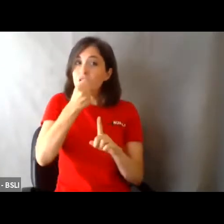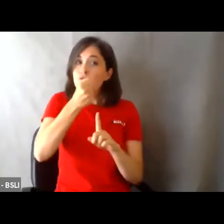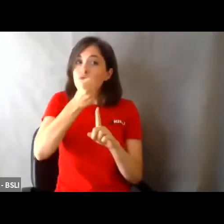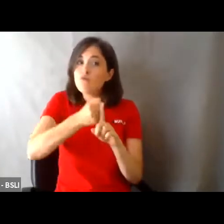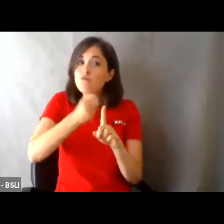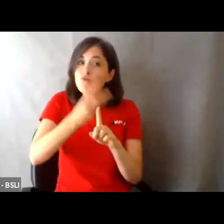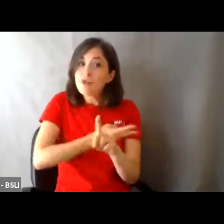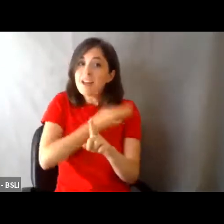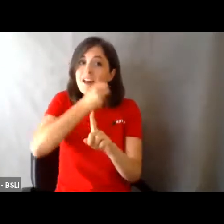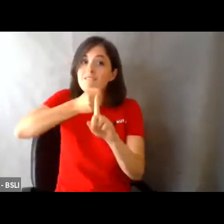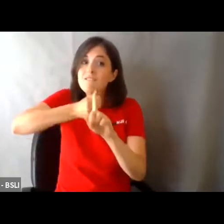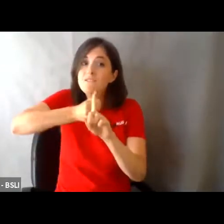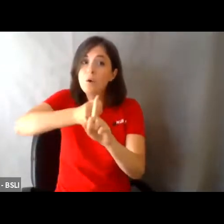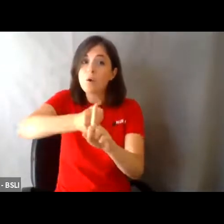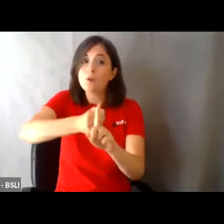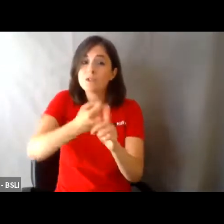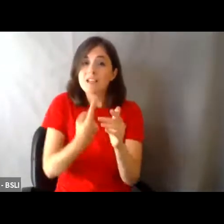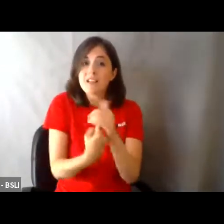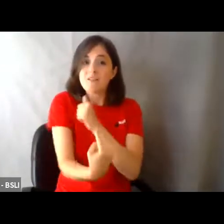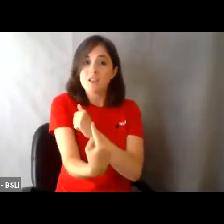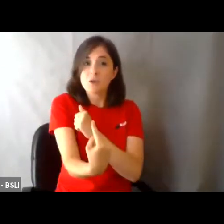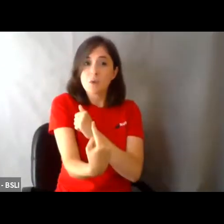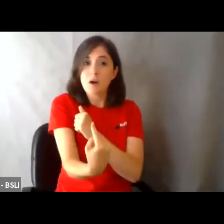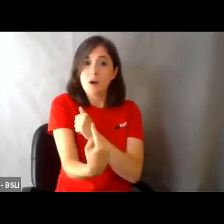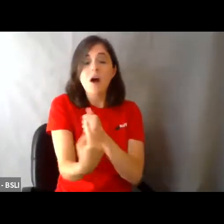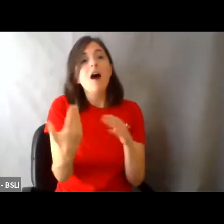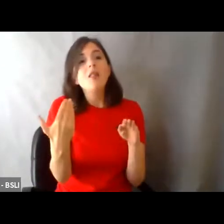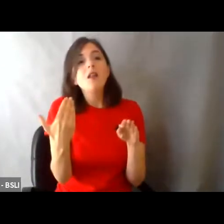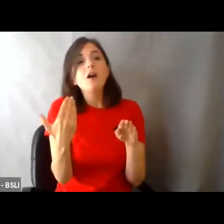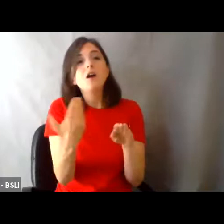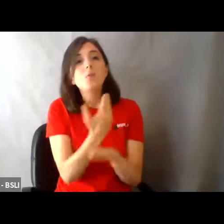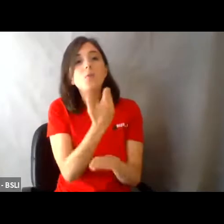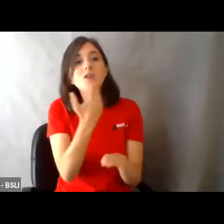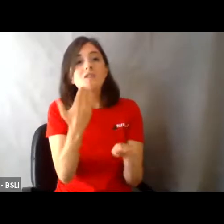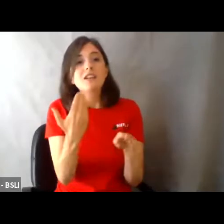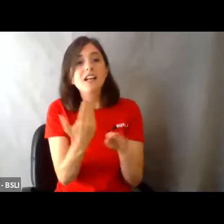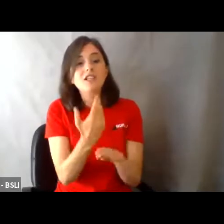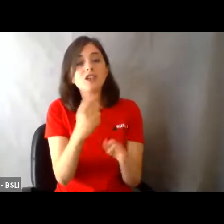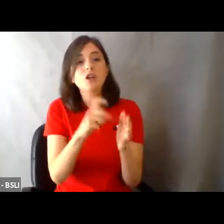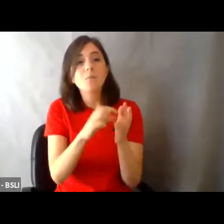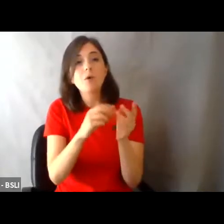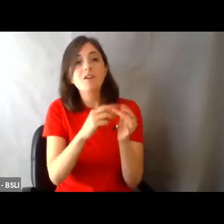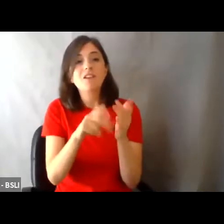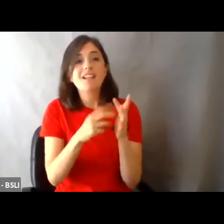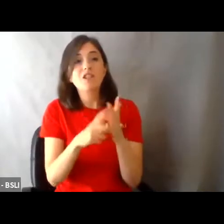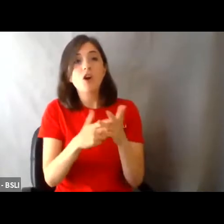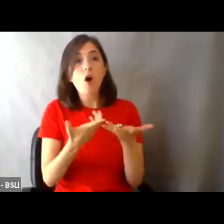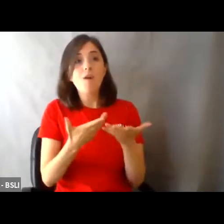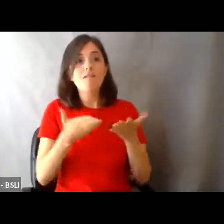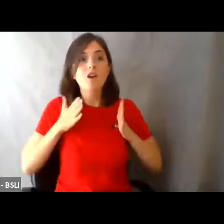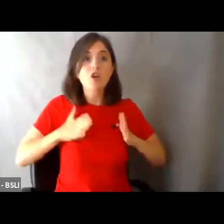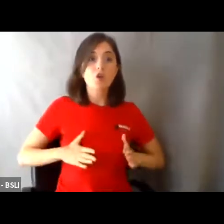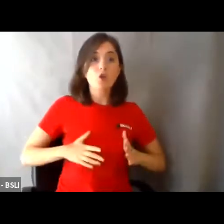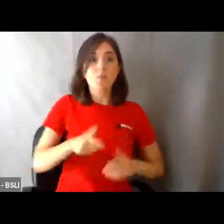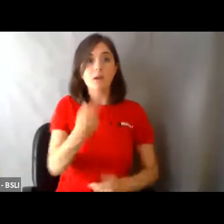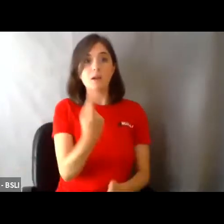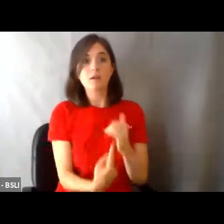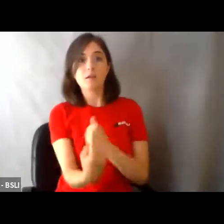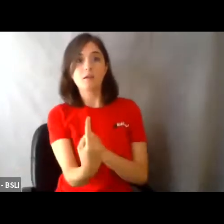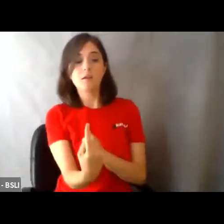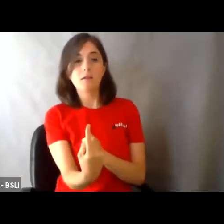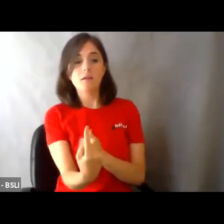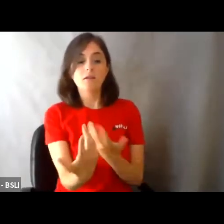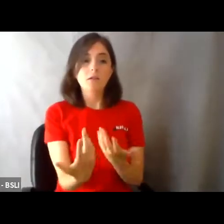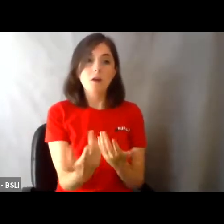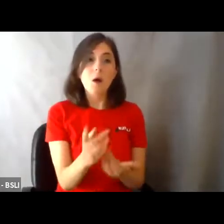individualization and commodification of human beings that is associated with neoliberalism. Because